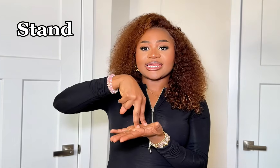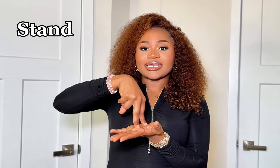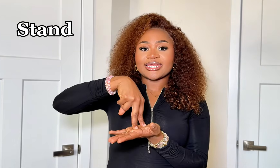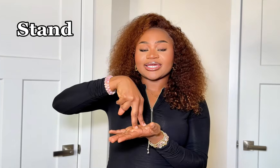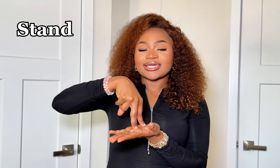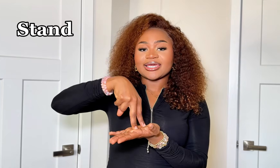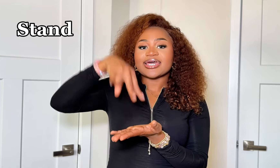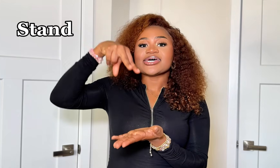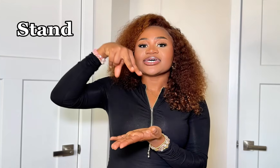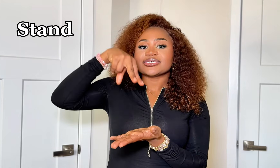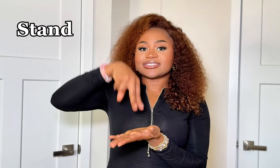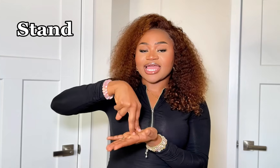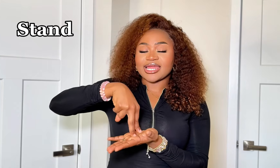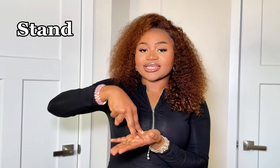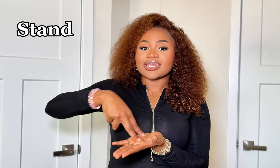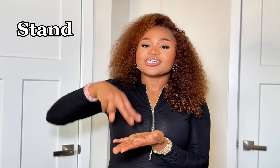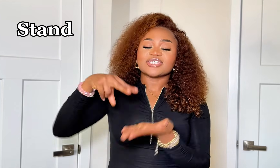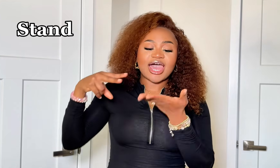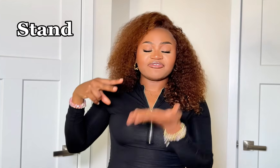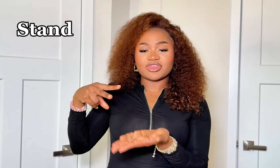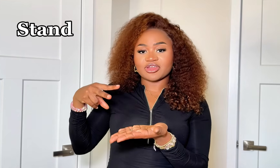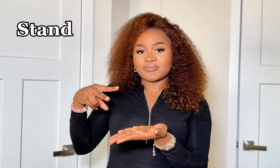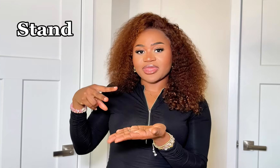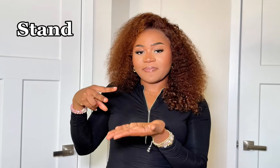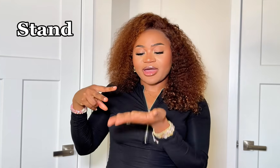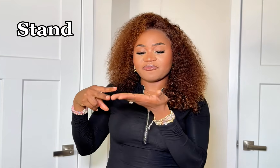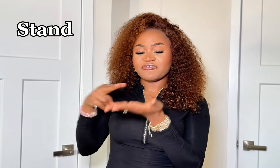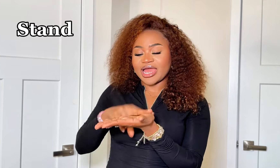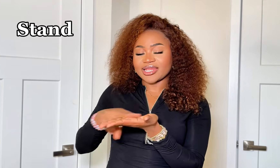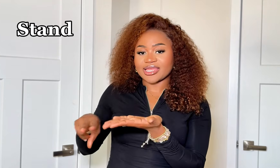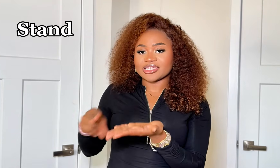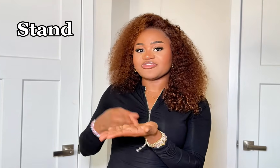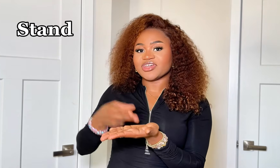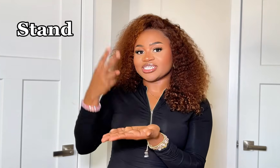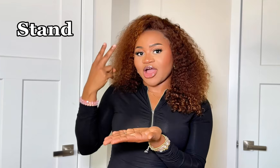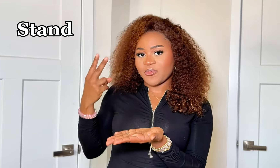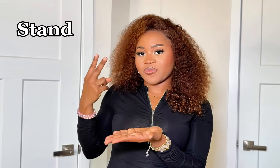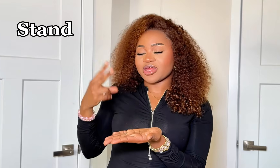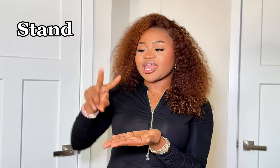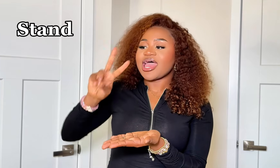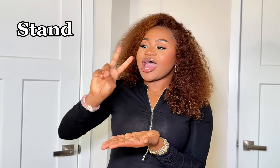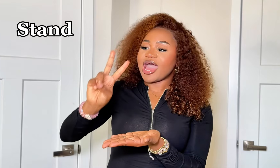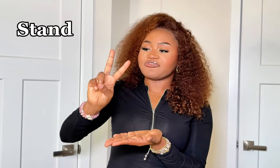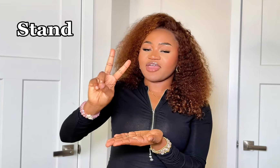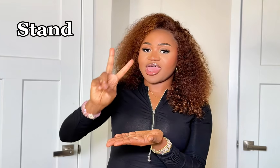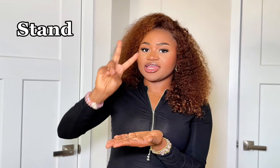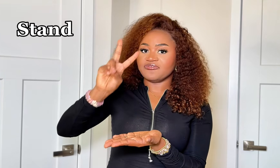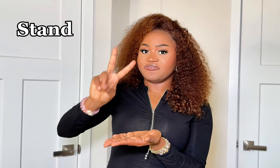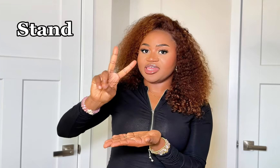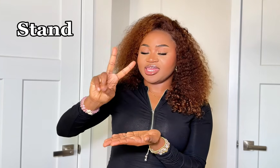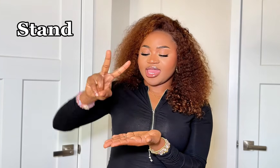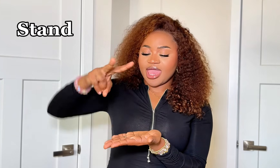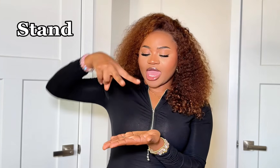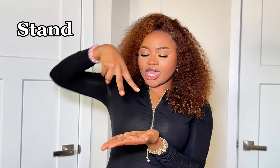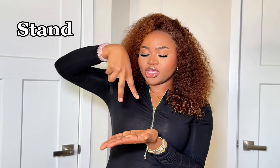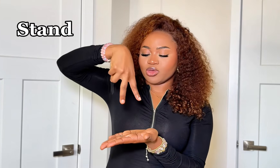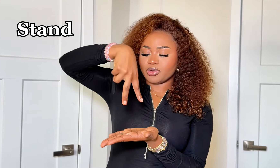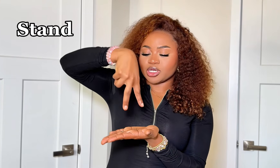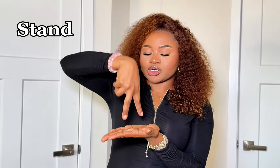Stand. Stand. So have your non-dominant palm flat like this, facing upward. Have your hand in V and you put it on